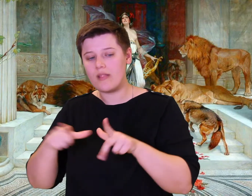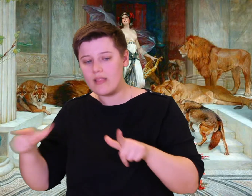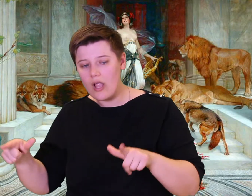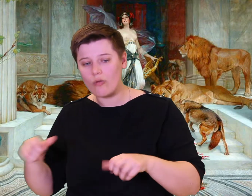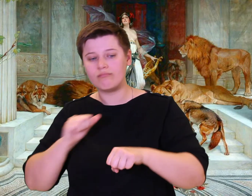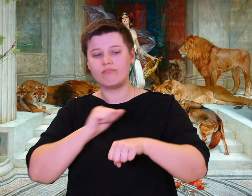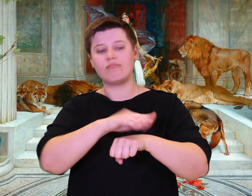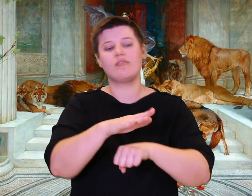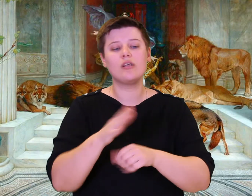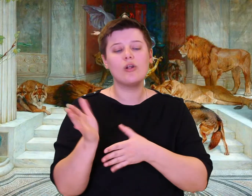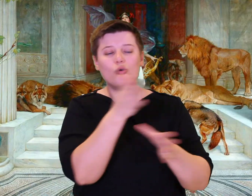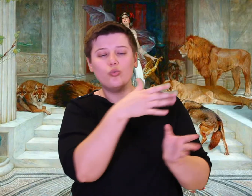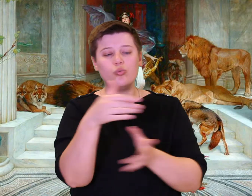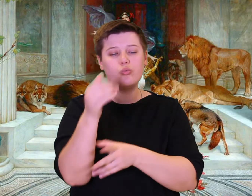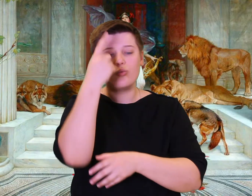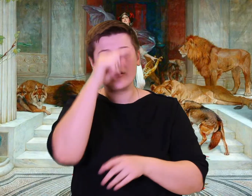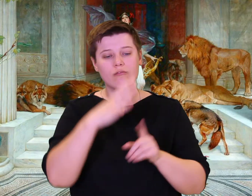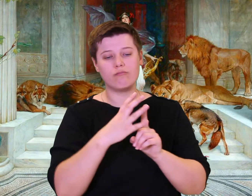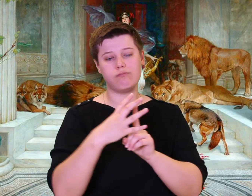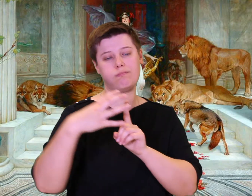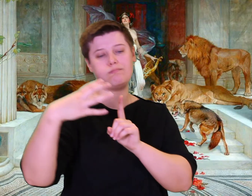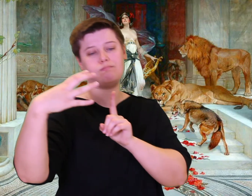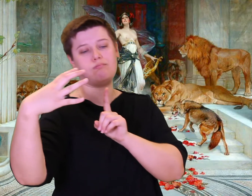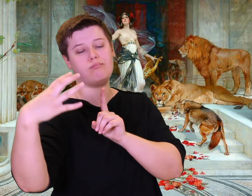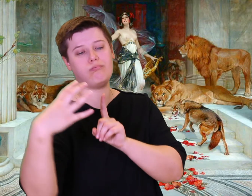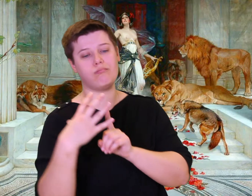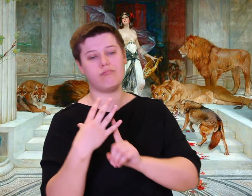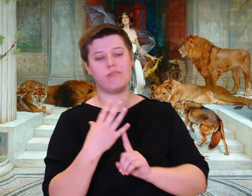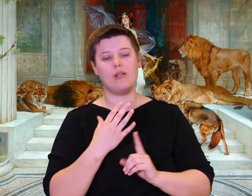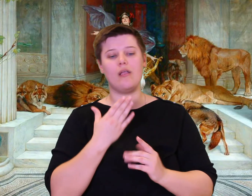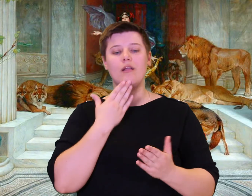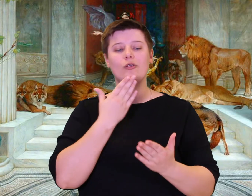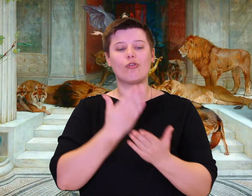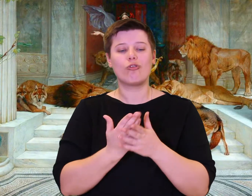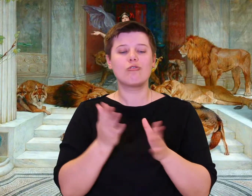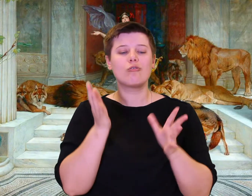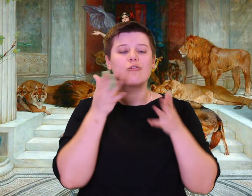our sails, fair wind befriending us behind the dark blue prow.